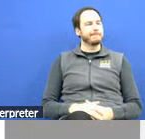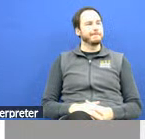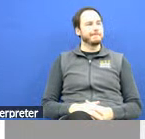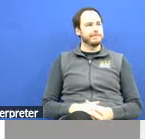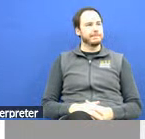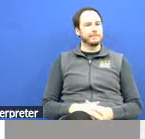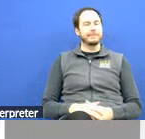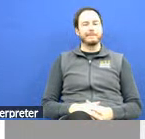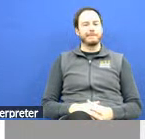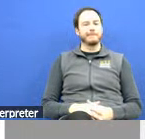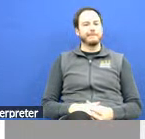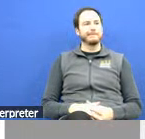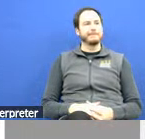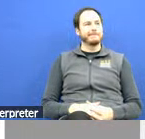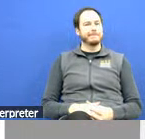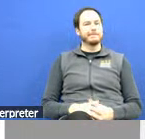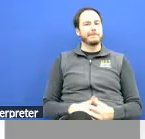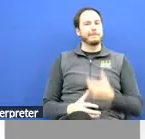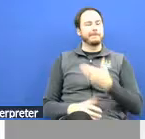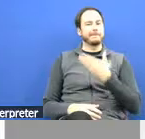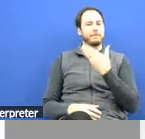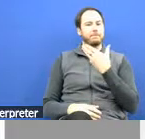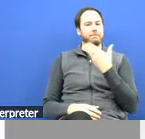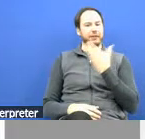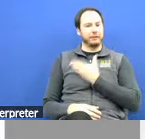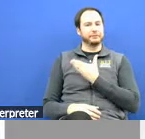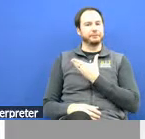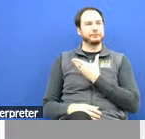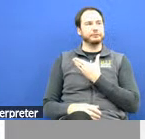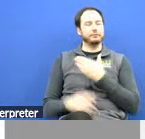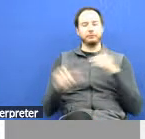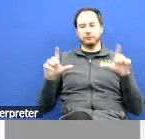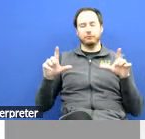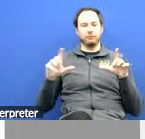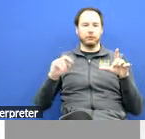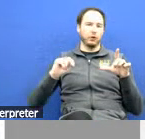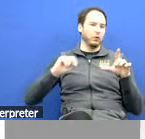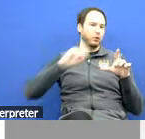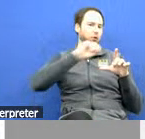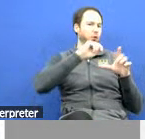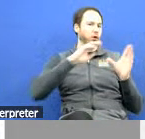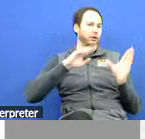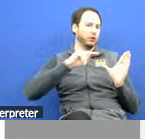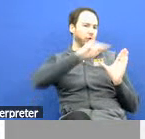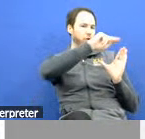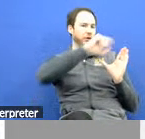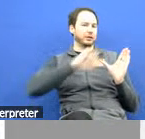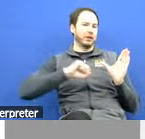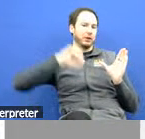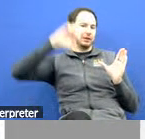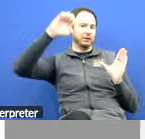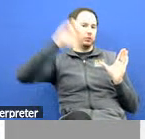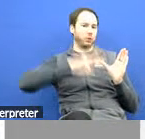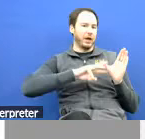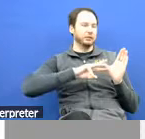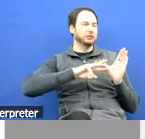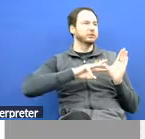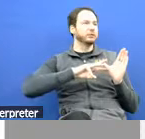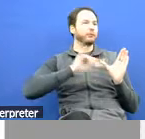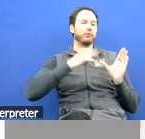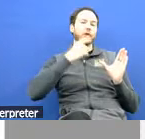So this is the district. North is to the left. And basically the